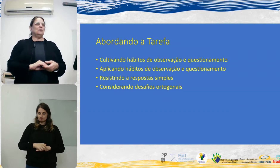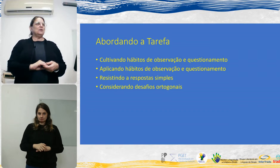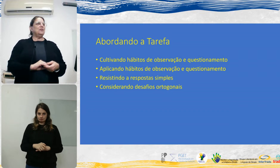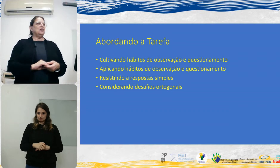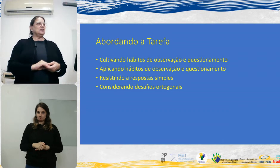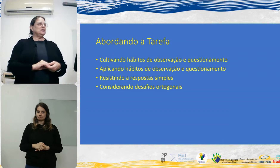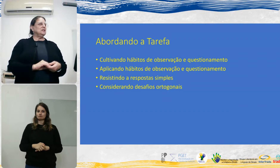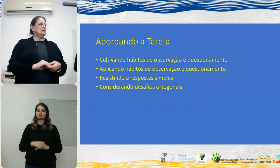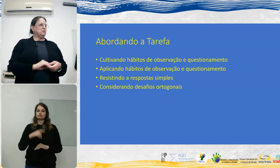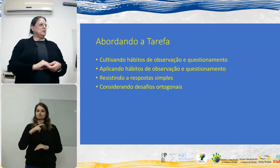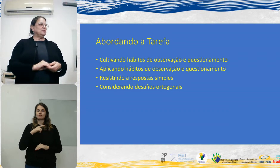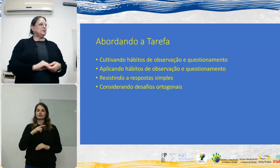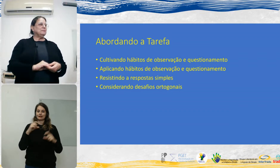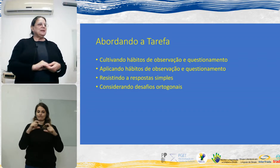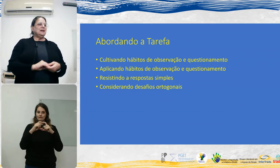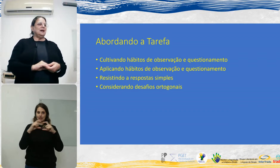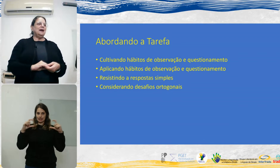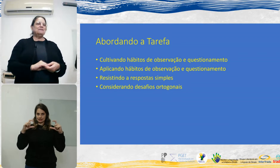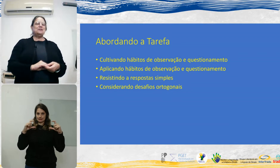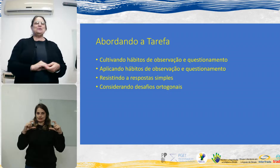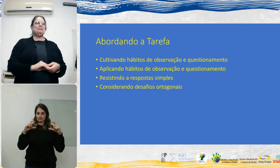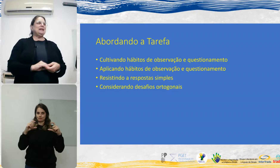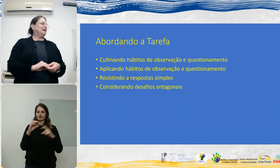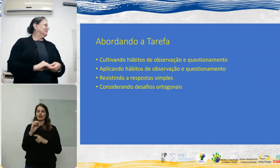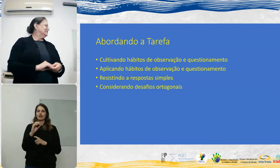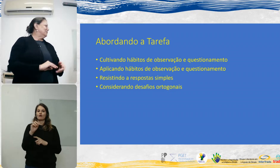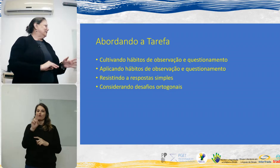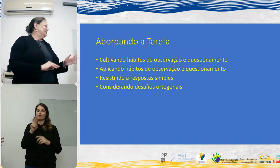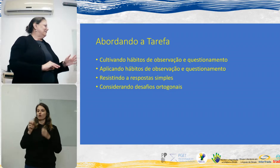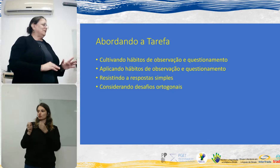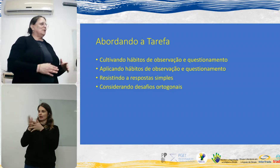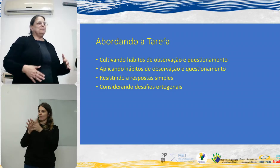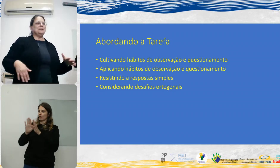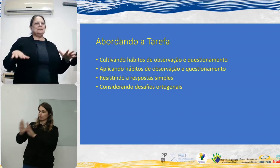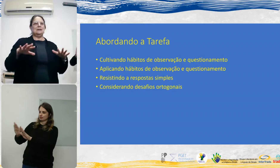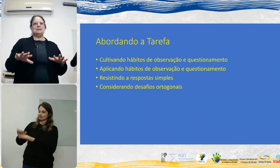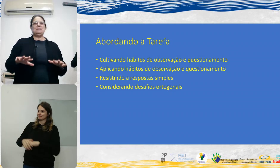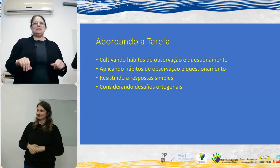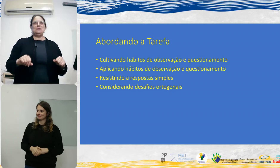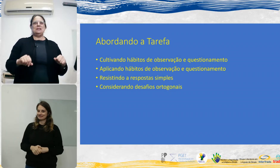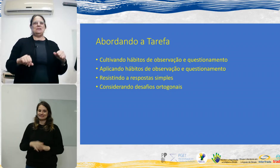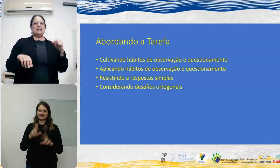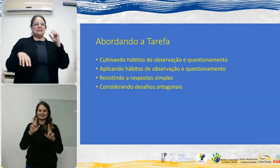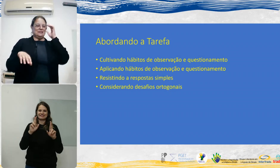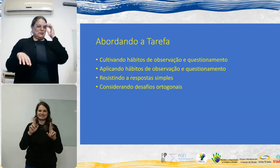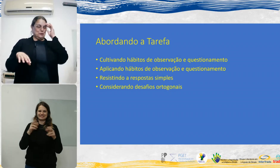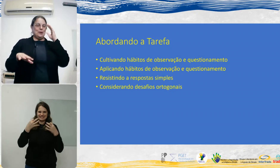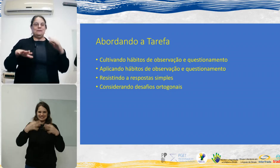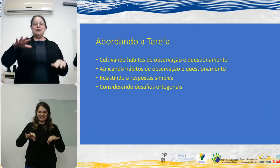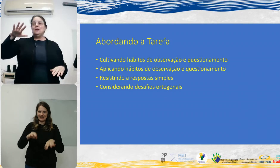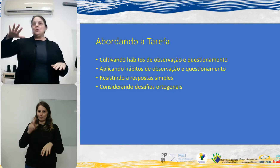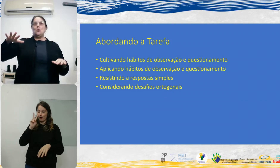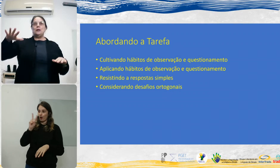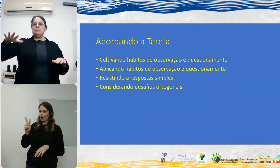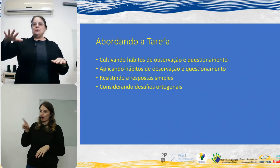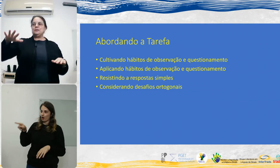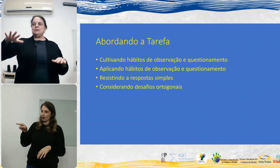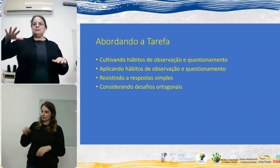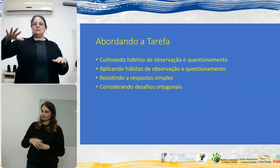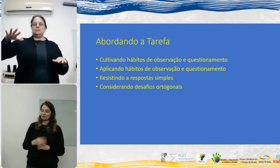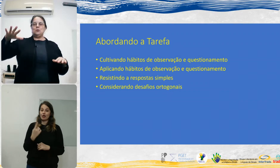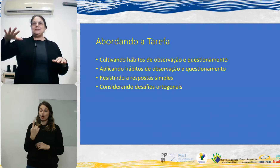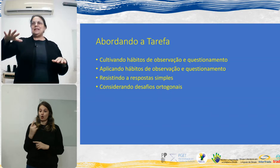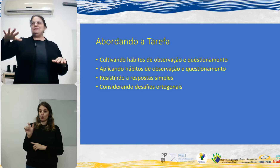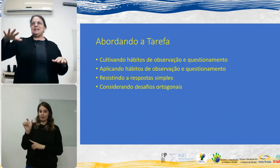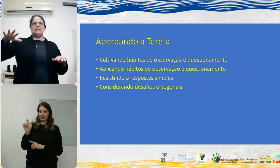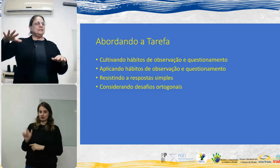of orthogonal approach. I have to use my hands, so I hope it's not going to be too distracting. So you have one